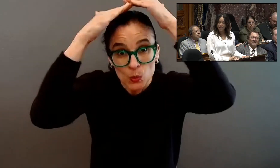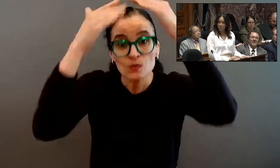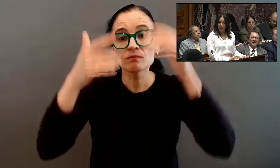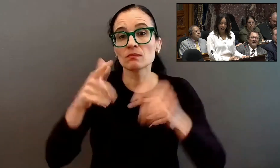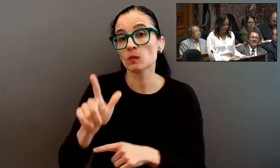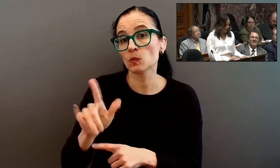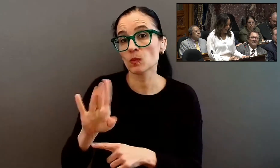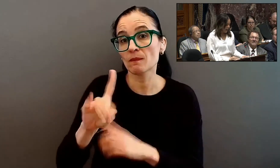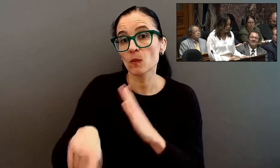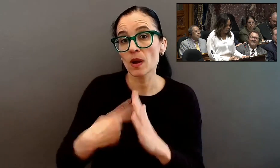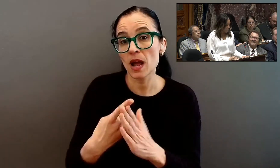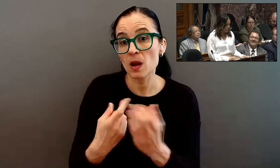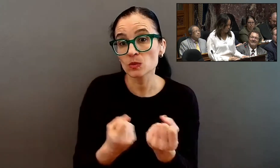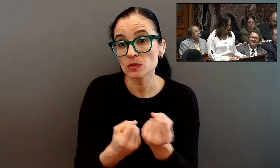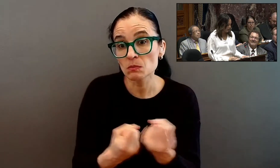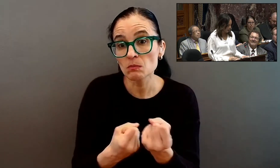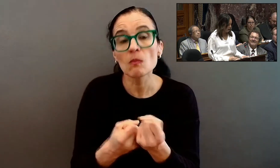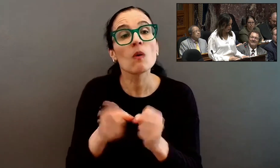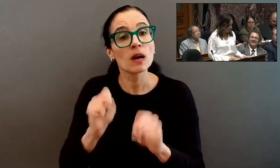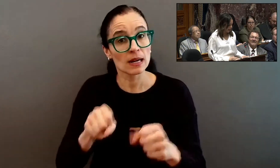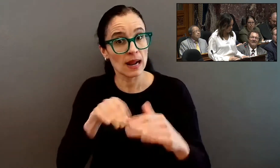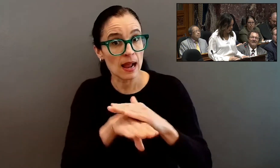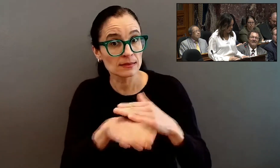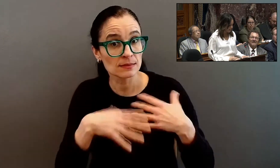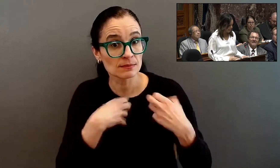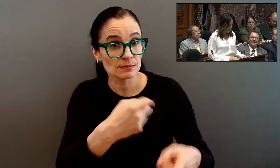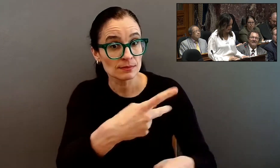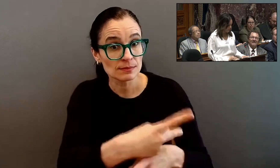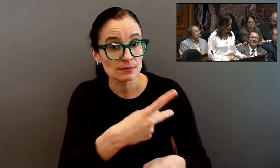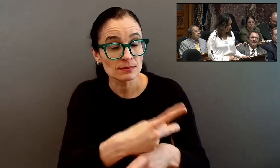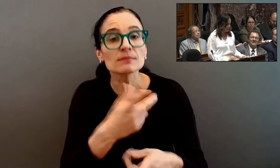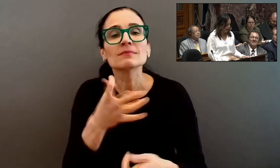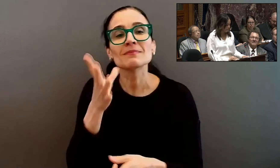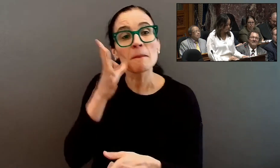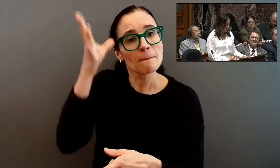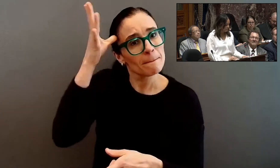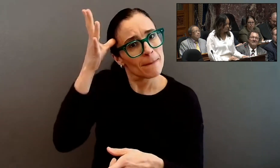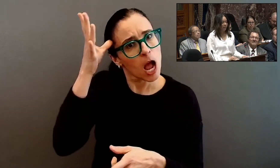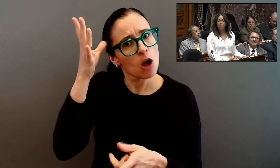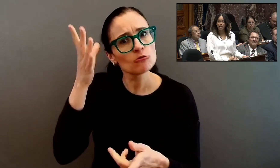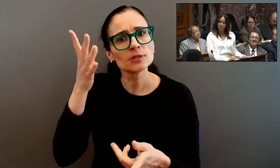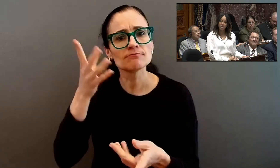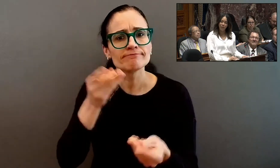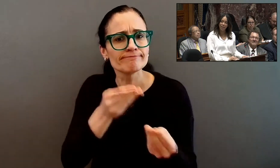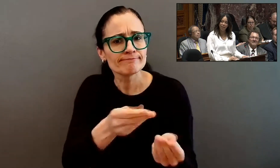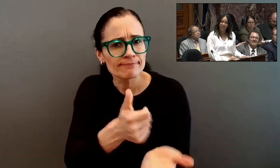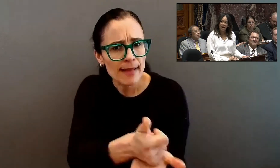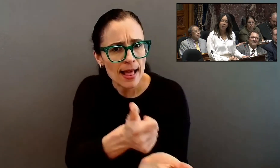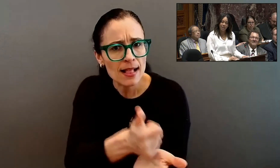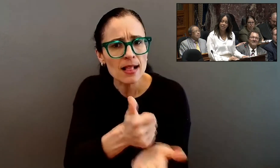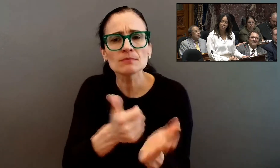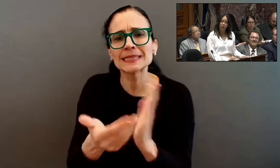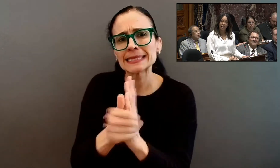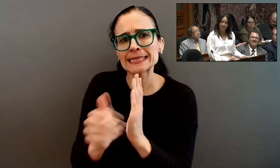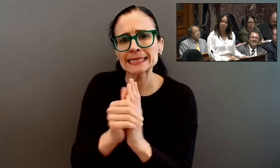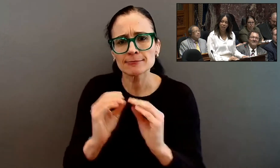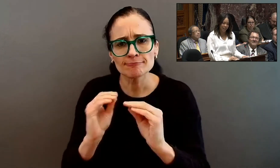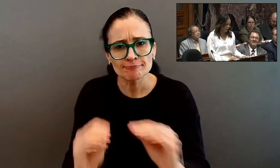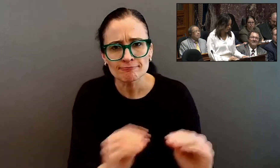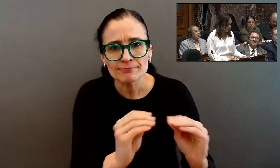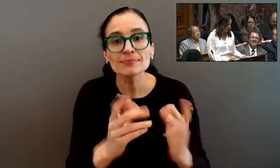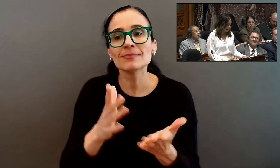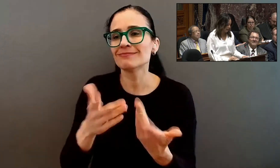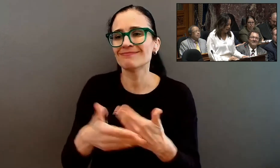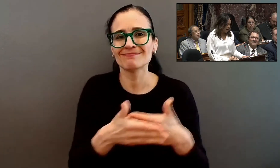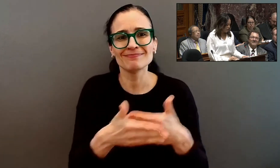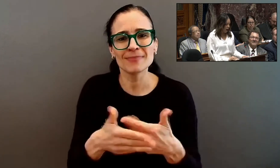baby supplies, and someone to walk alongside of them as they take their next step. Mr. Speaker, this is what community